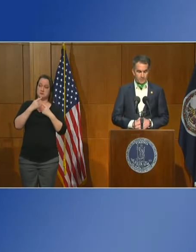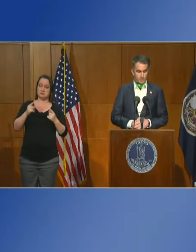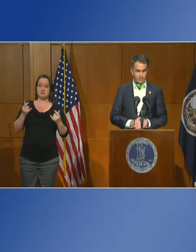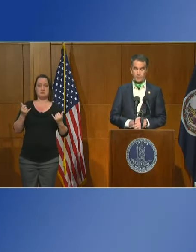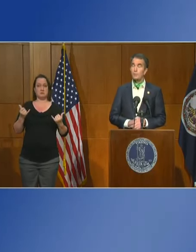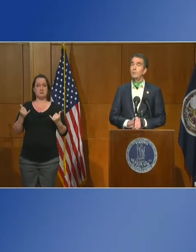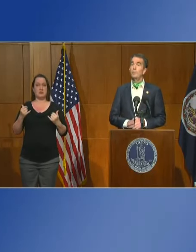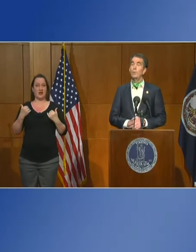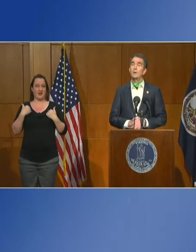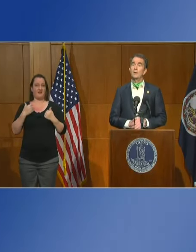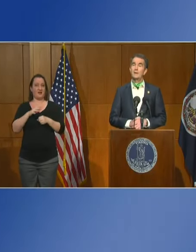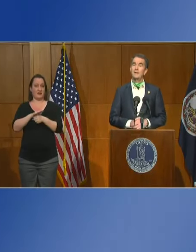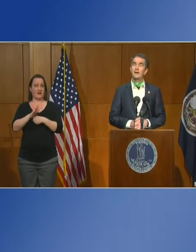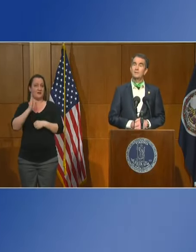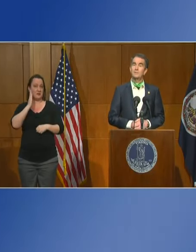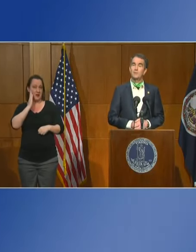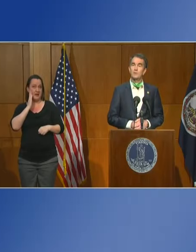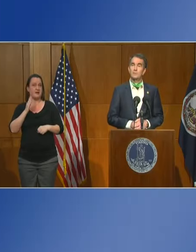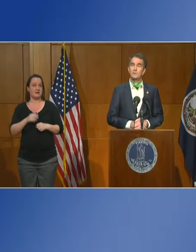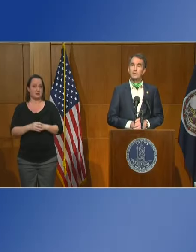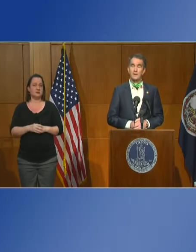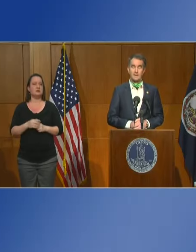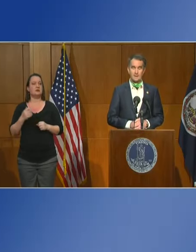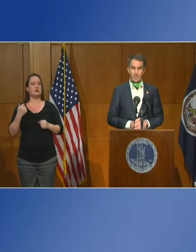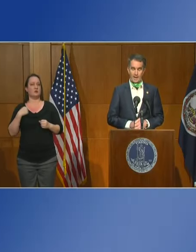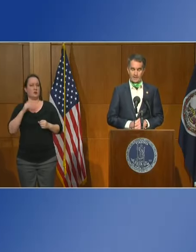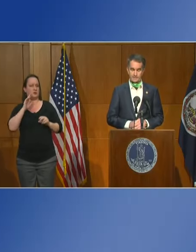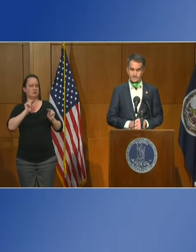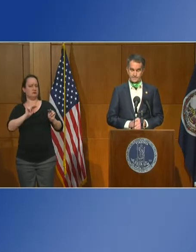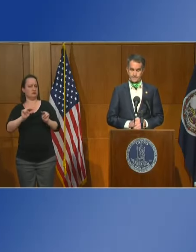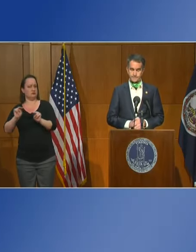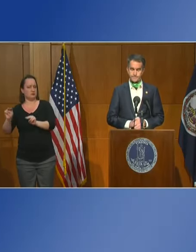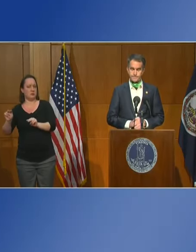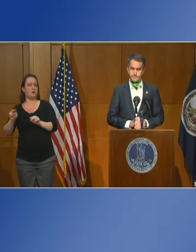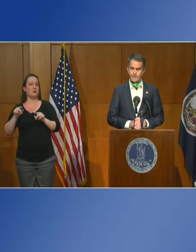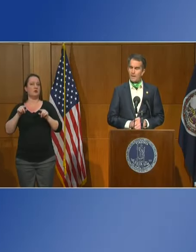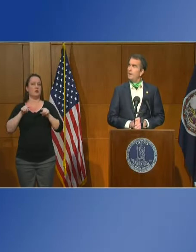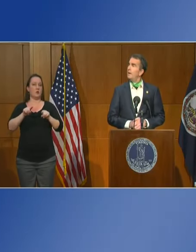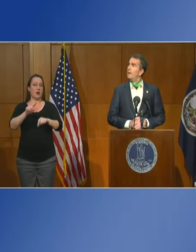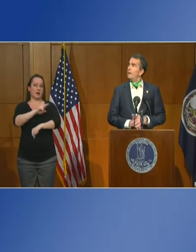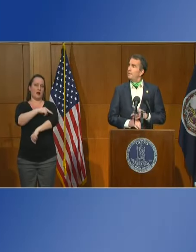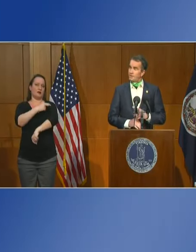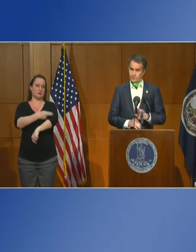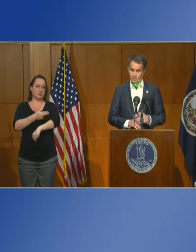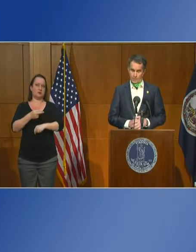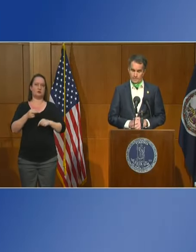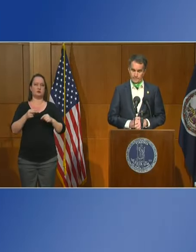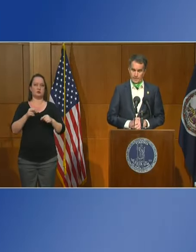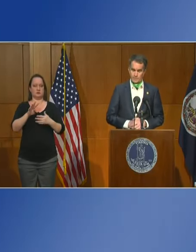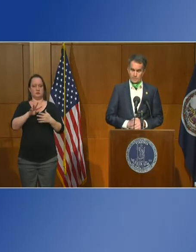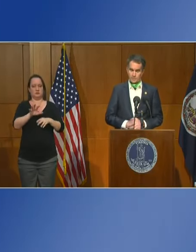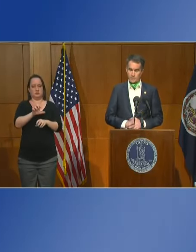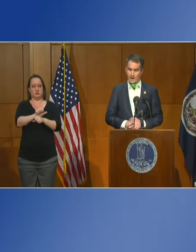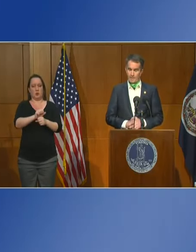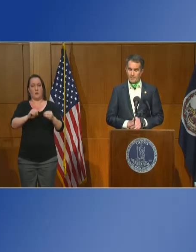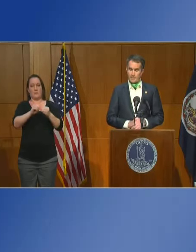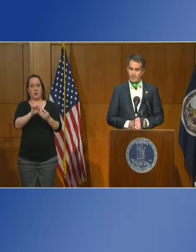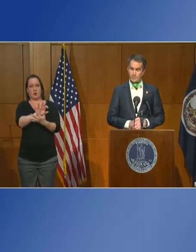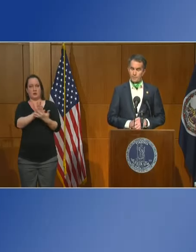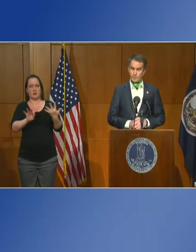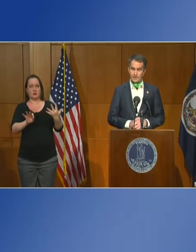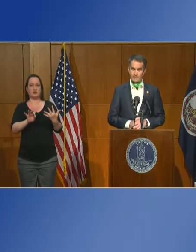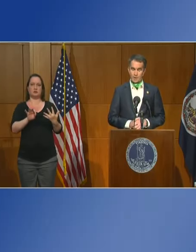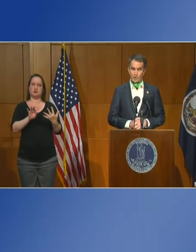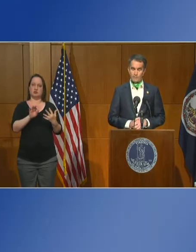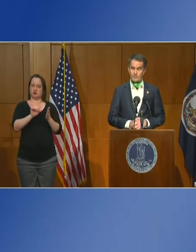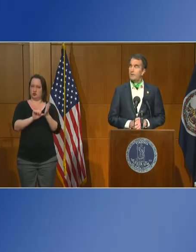that hospitals are doing more elective surgeries than in the past. This chart shows us how many people